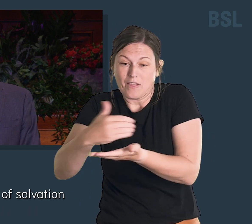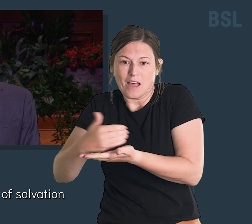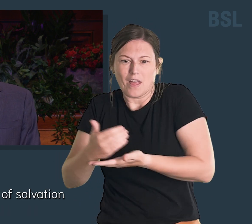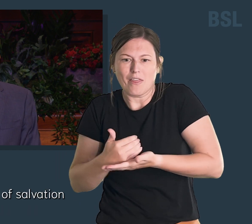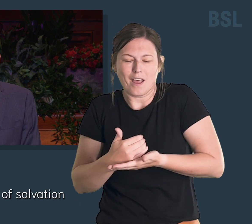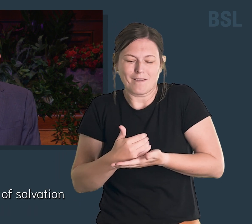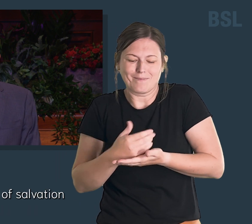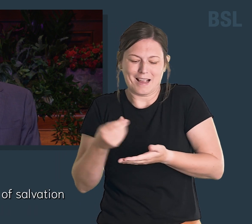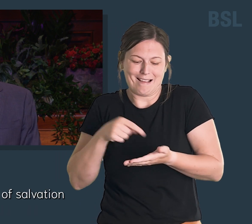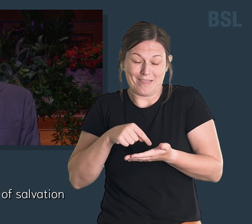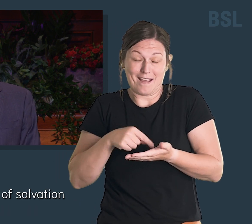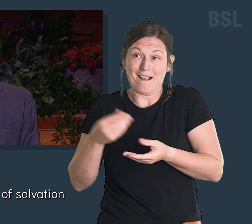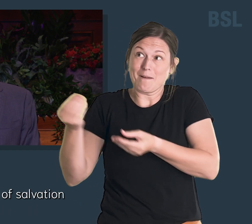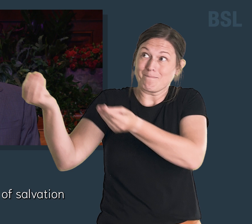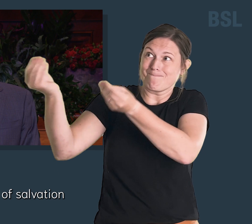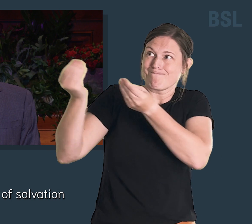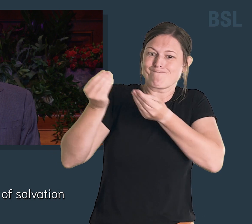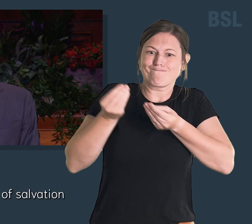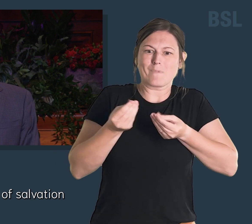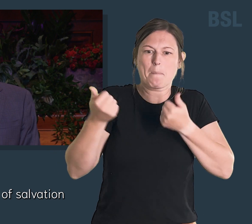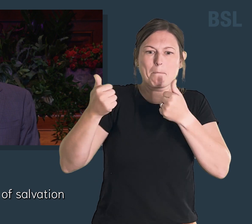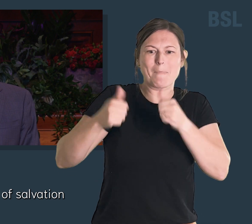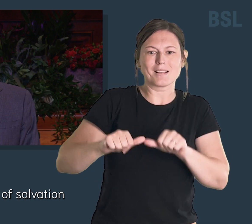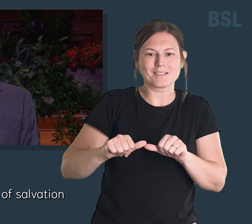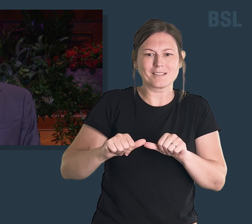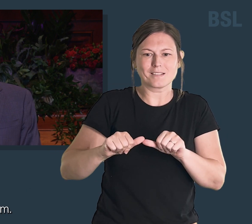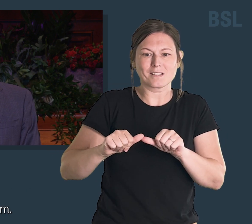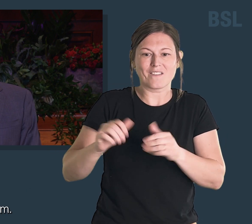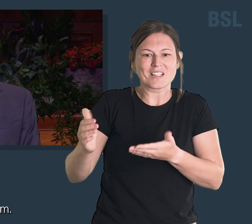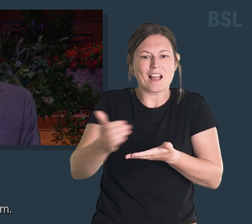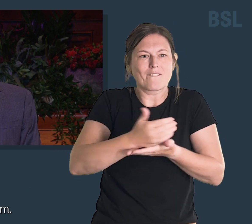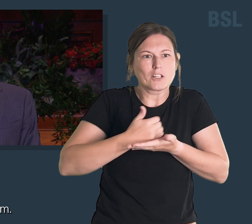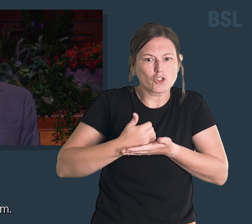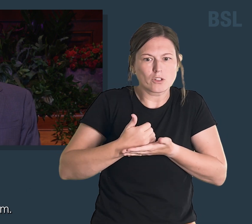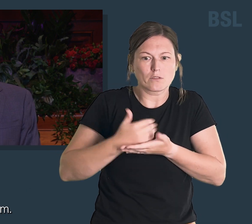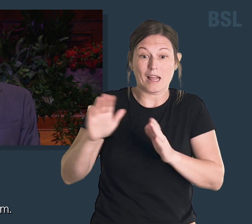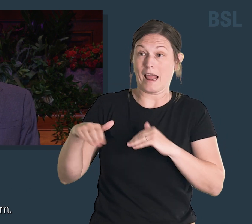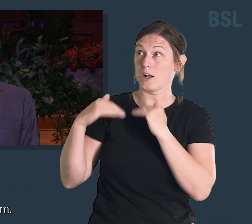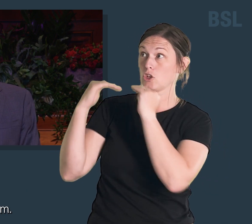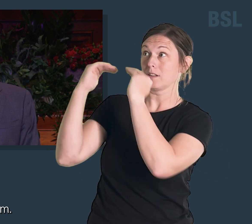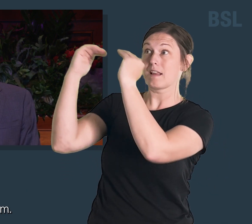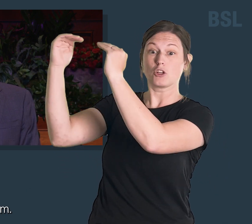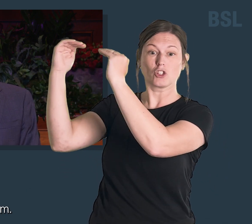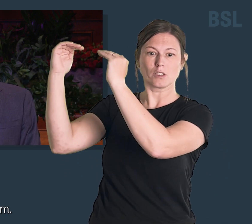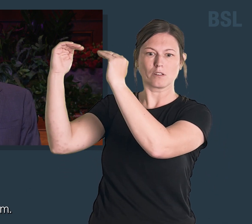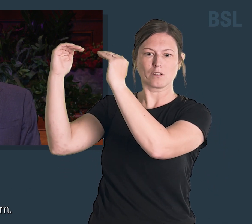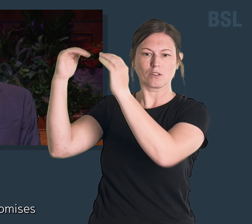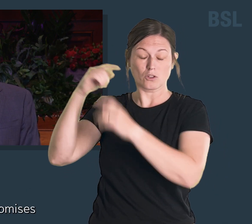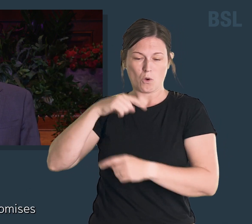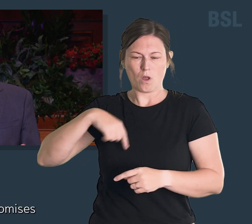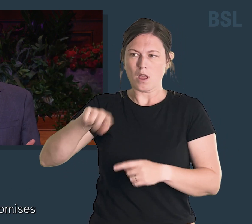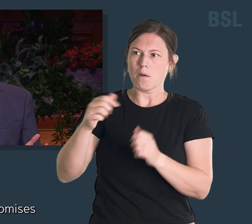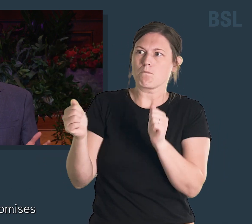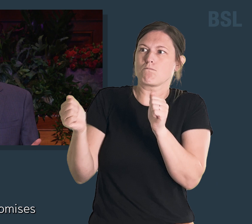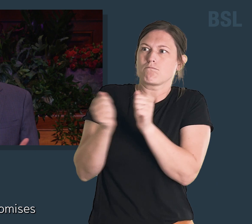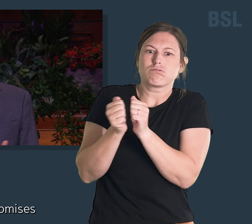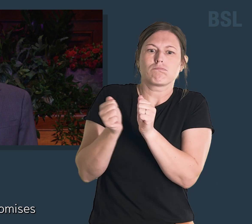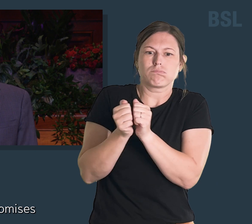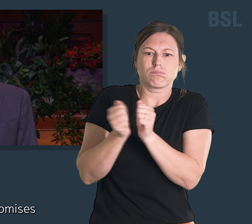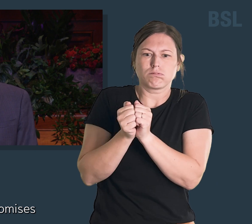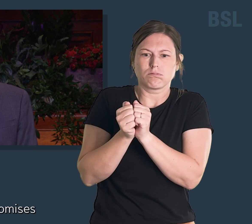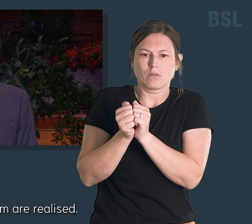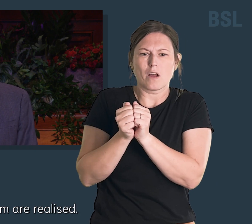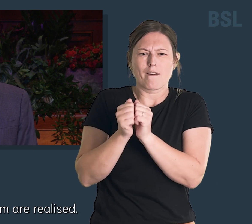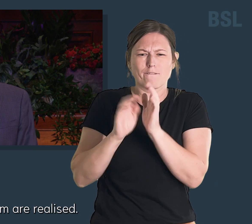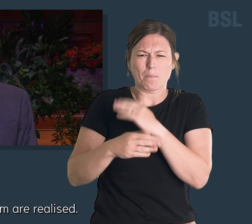the blessings of salvation and exaltation to all who will receive them. It is how the covenant